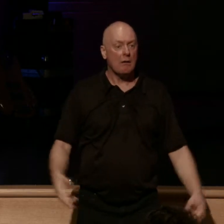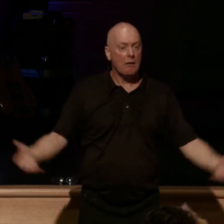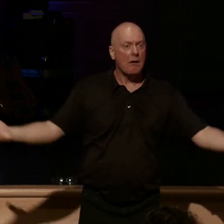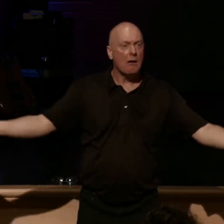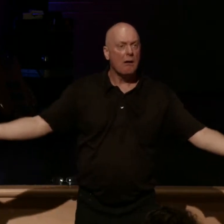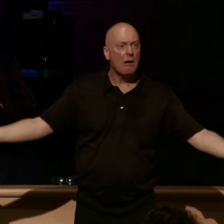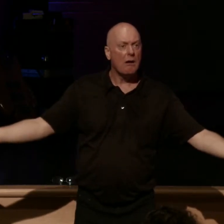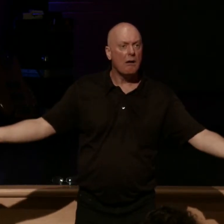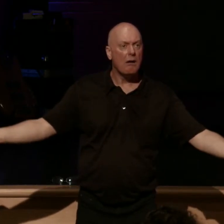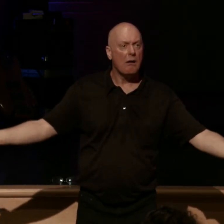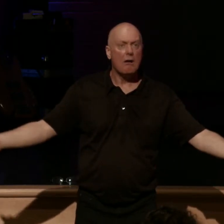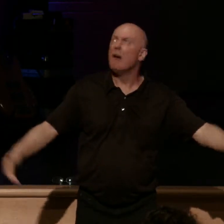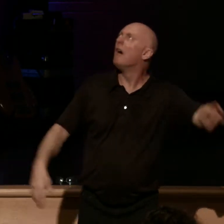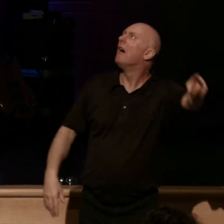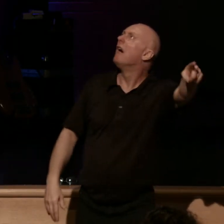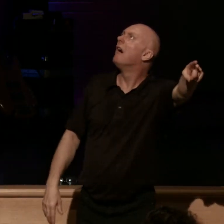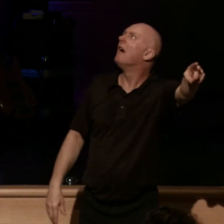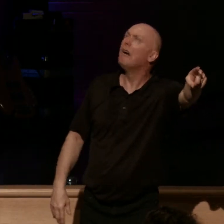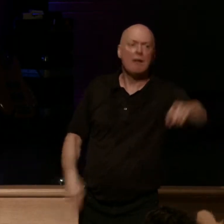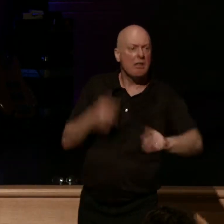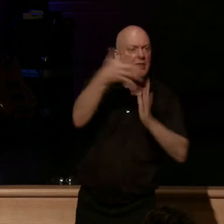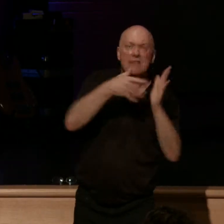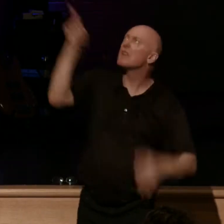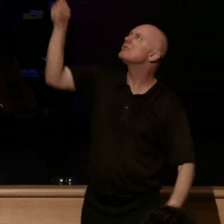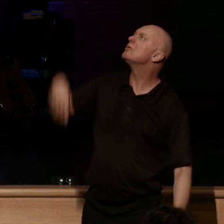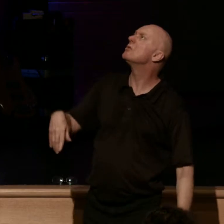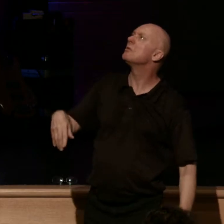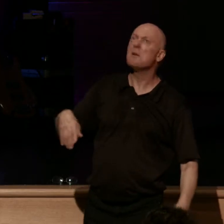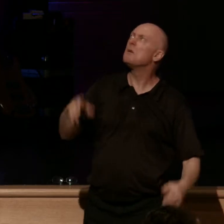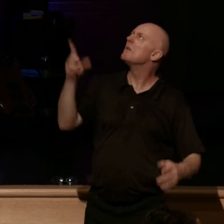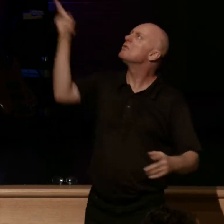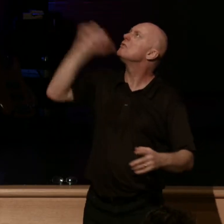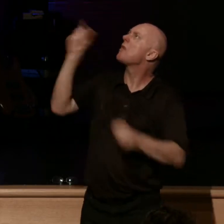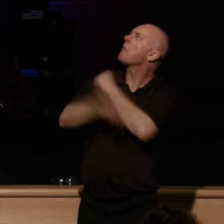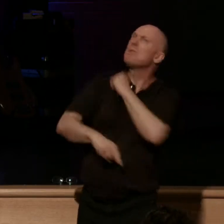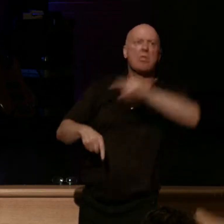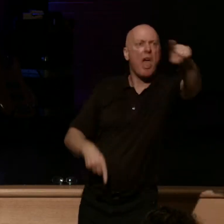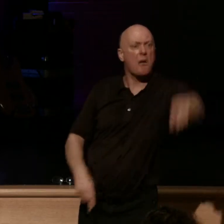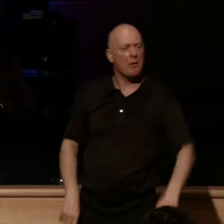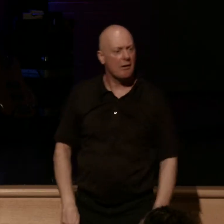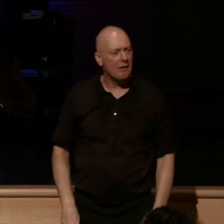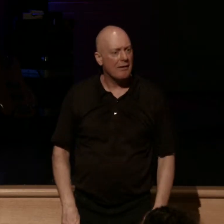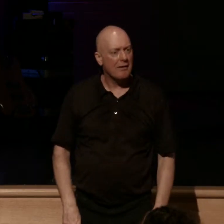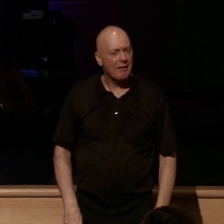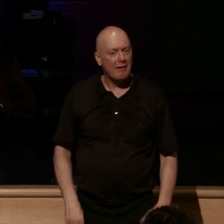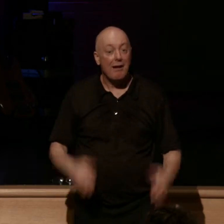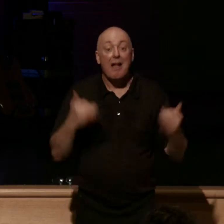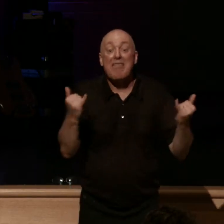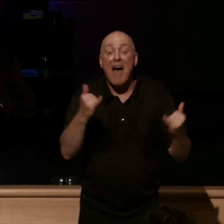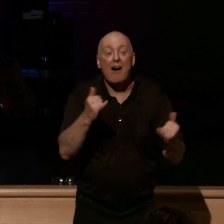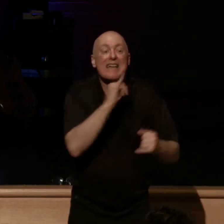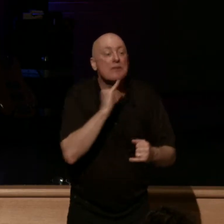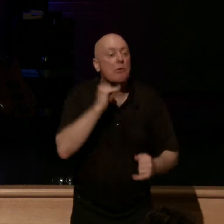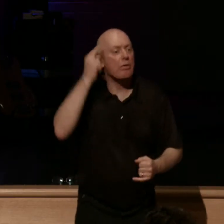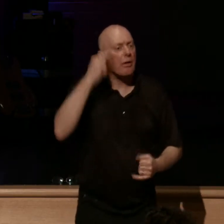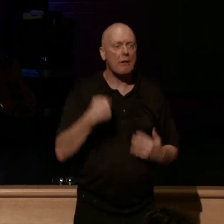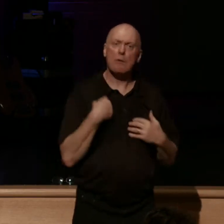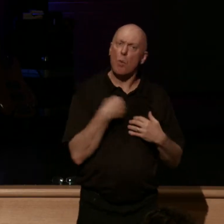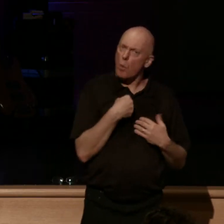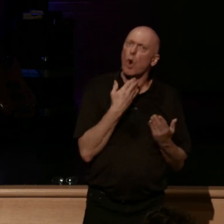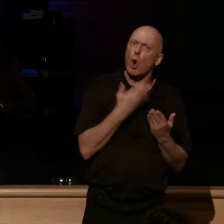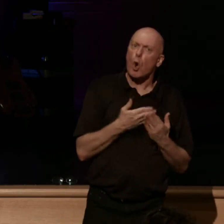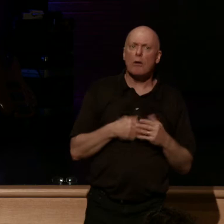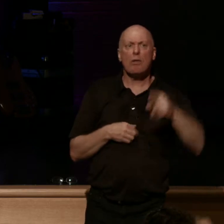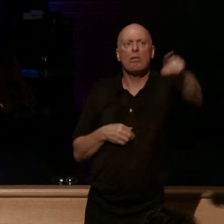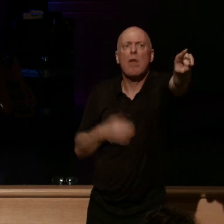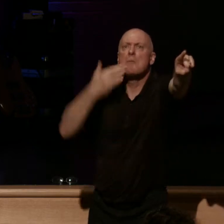to say, those who test God, they escape, they've put themselves in the place of godliness versus those who are